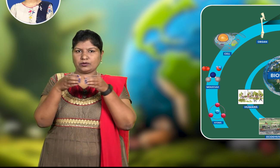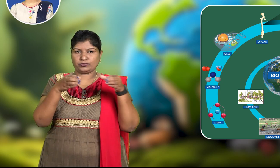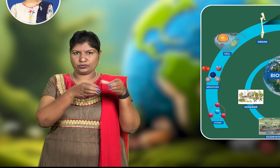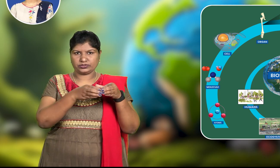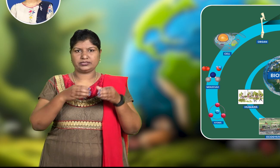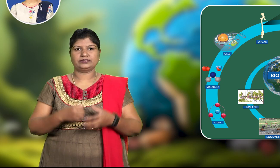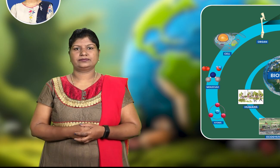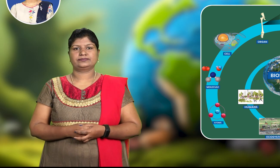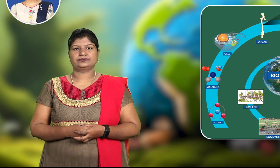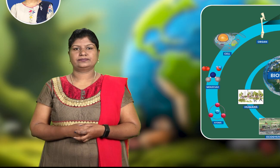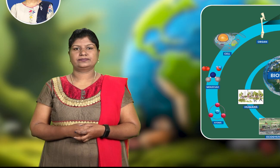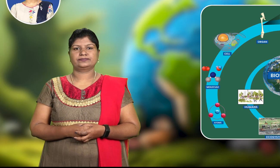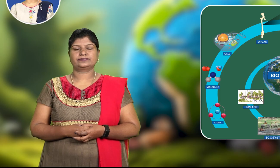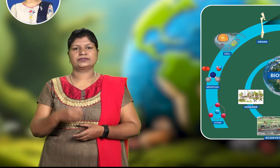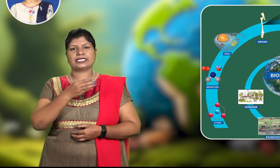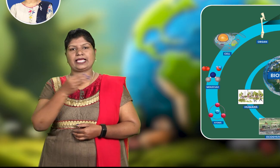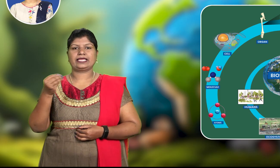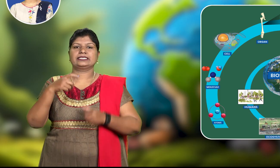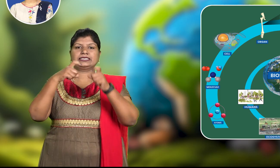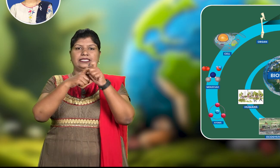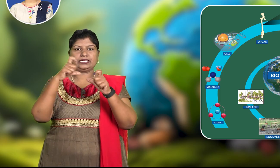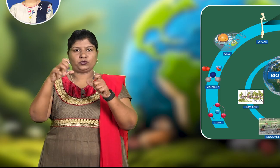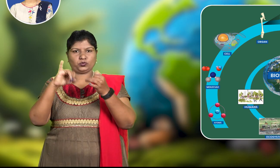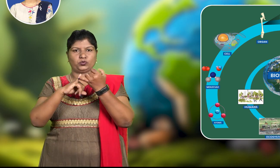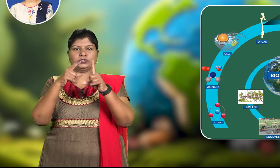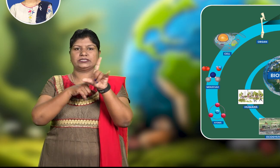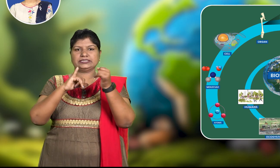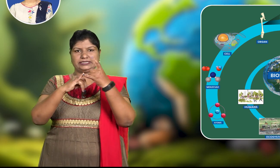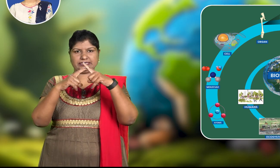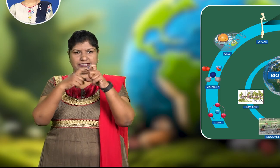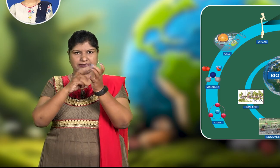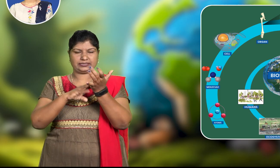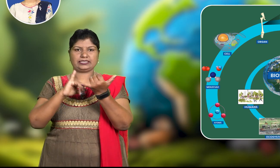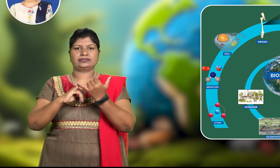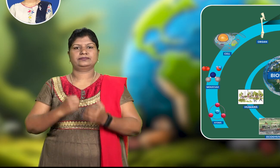communities, and ecosystems.